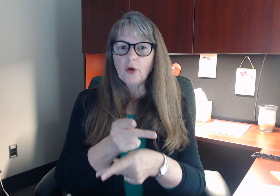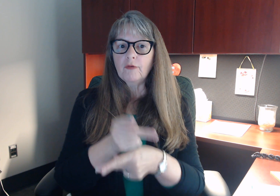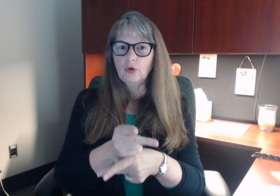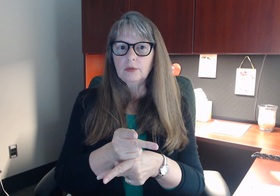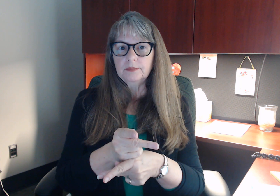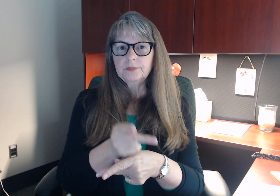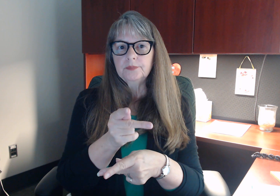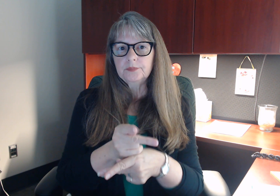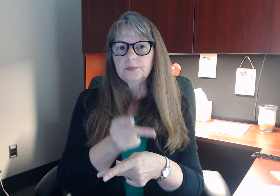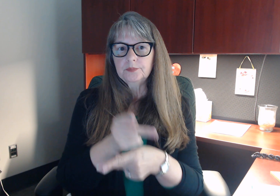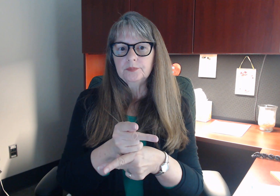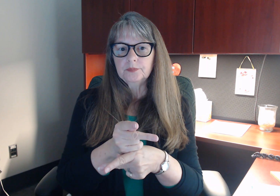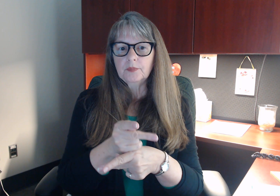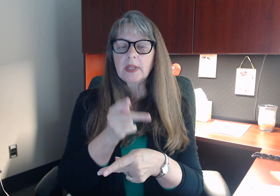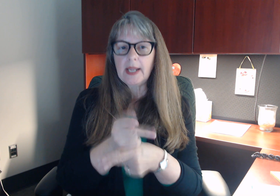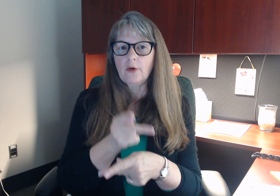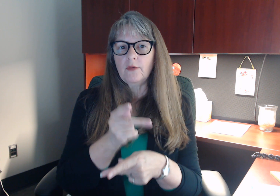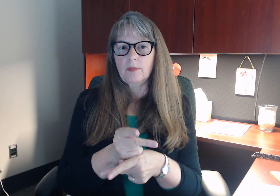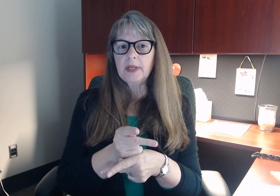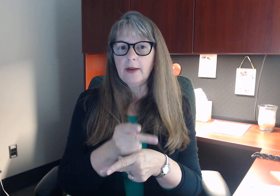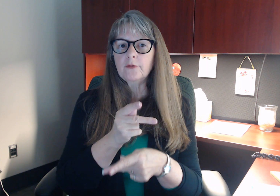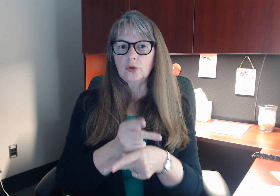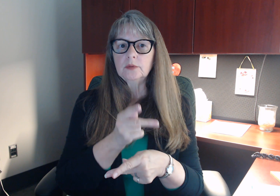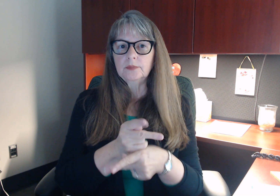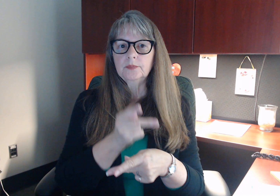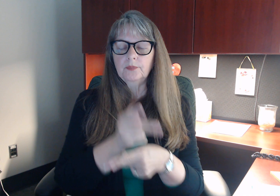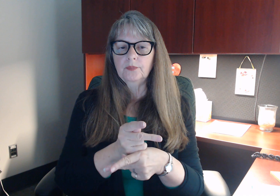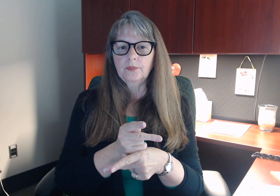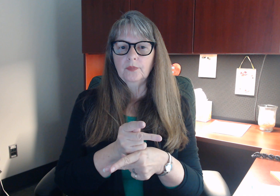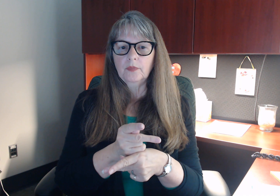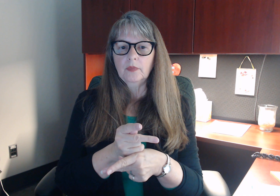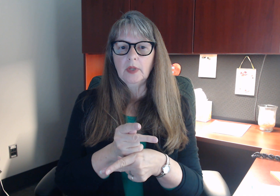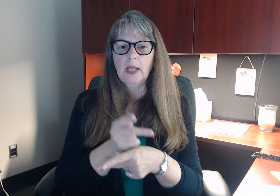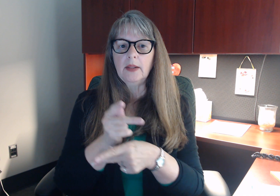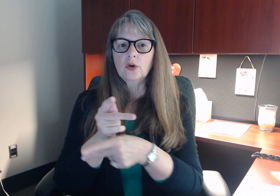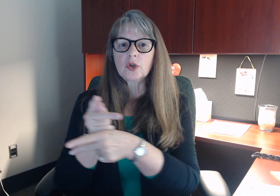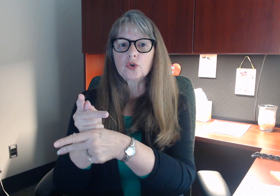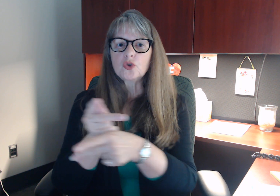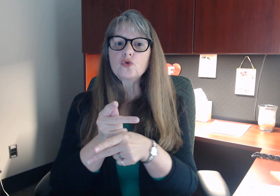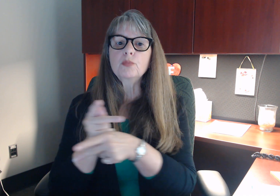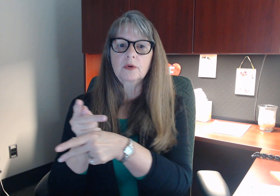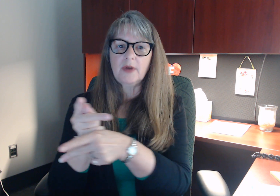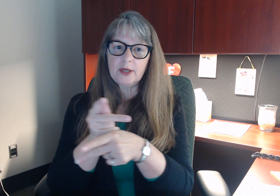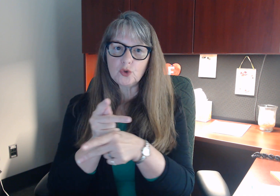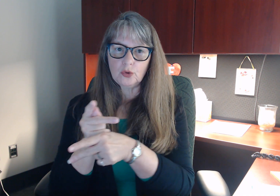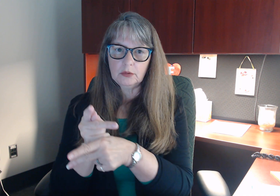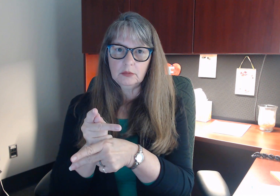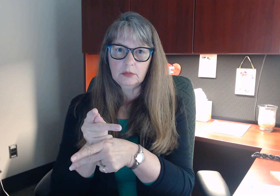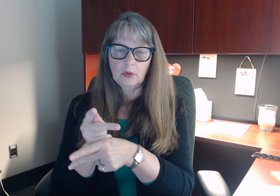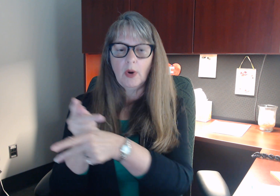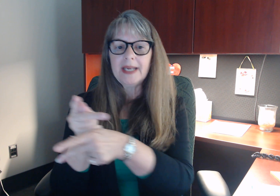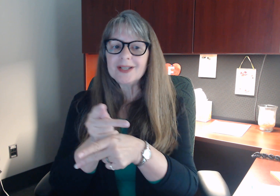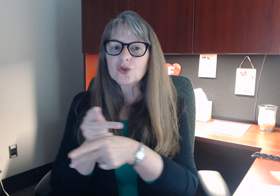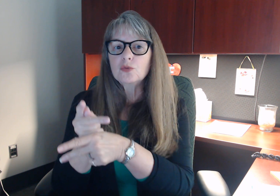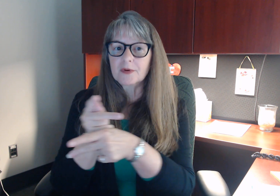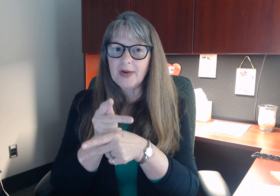Careful. Careful. Be careful. And here's our supervisor, or I need to supervise